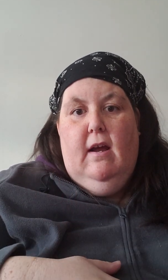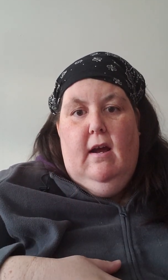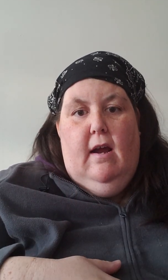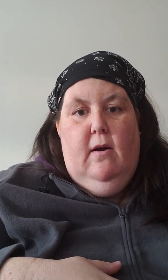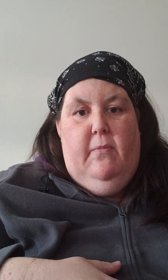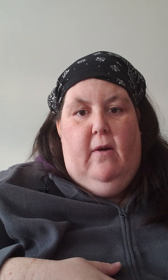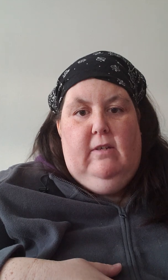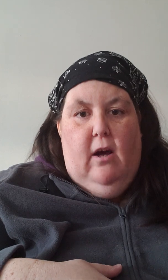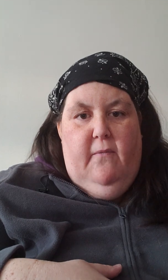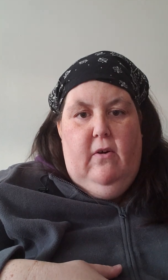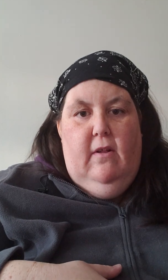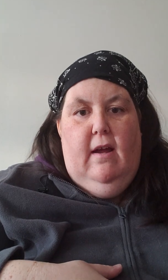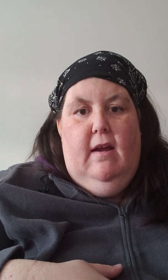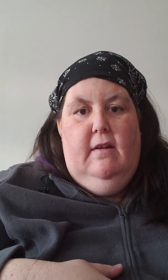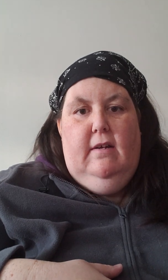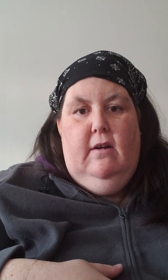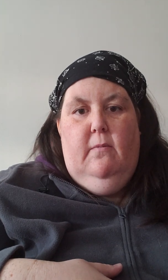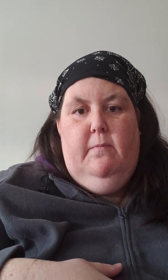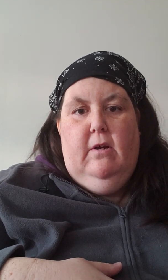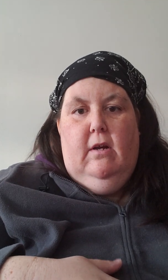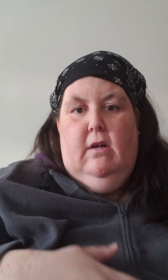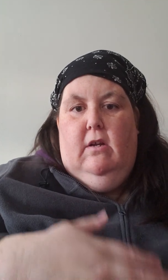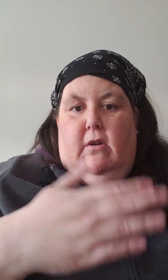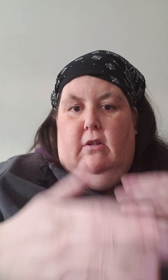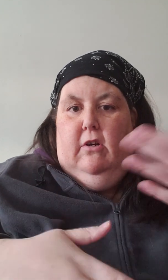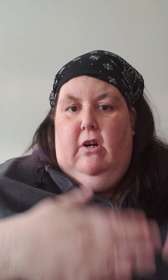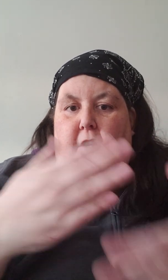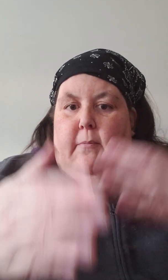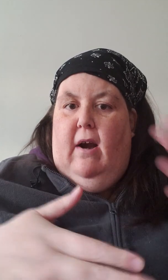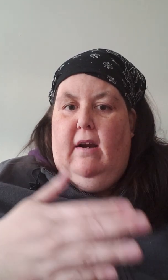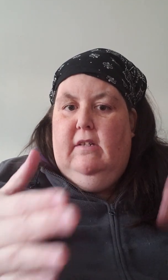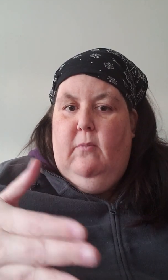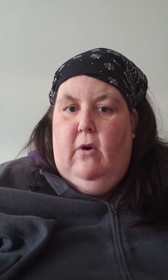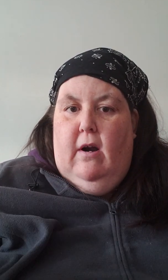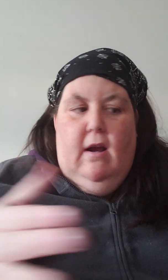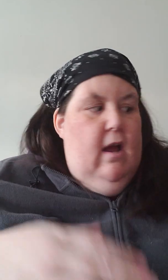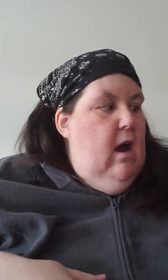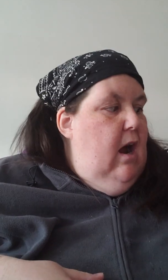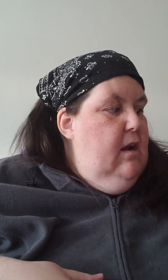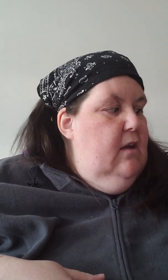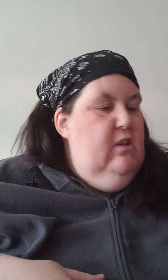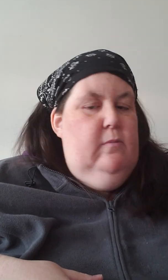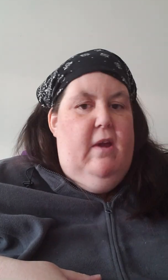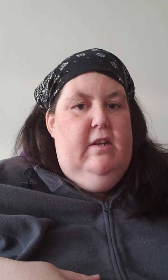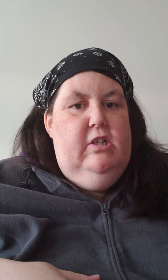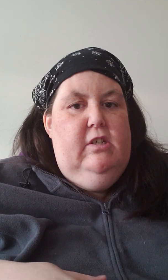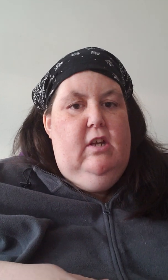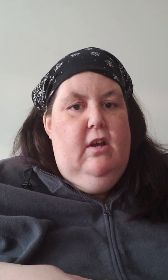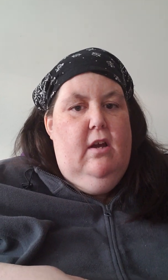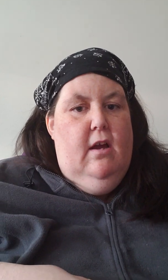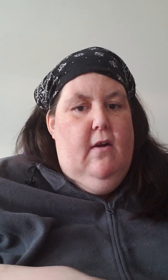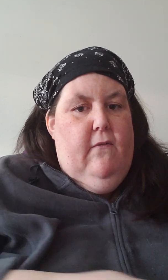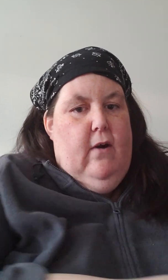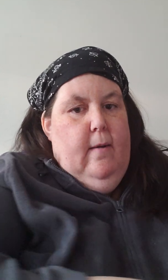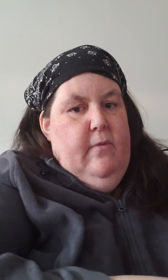I hope that was helpful, and I hope you can learn and practice more. I got these pages from the